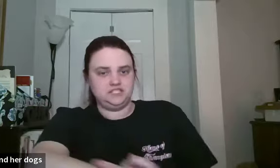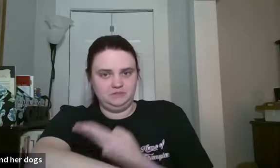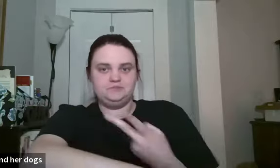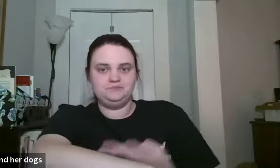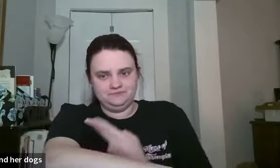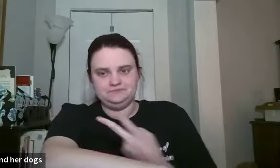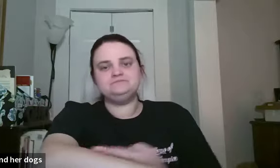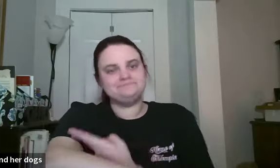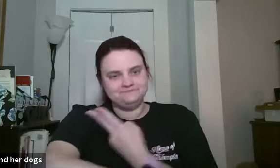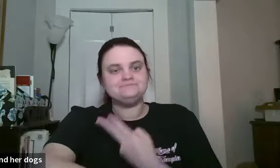Sheep.